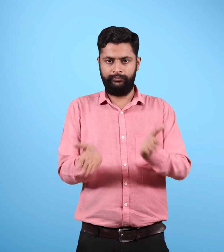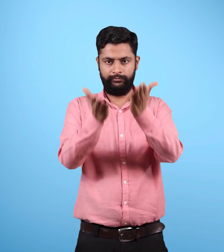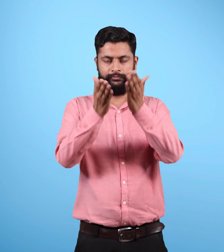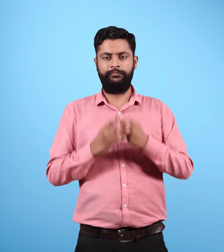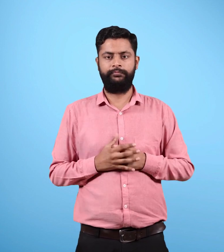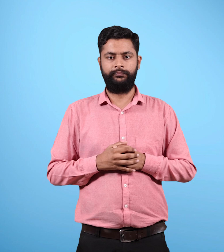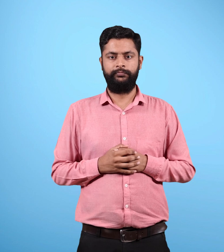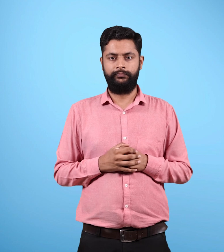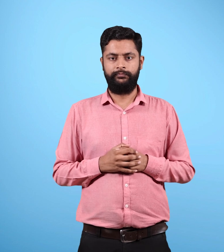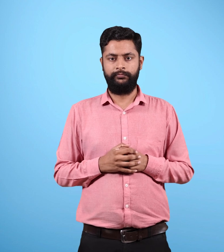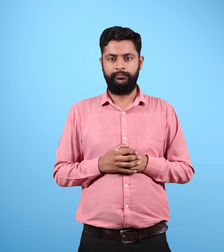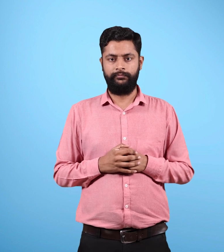columns as shown.